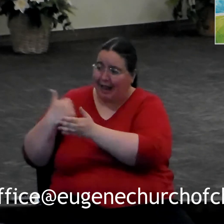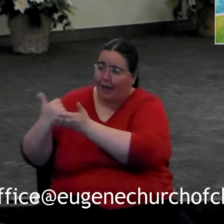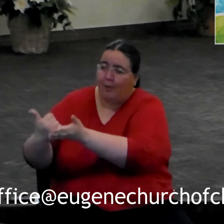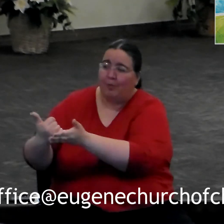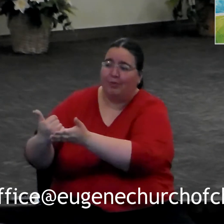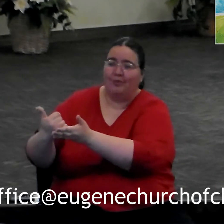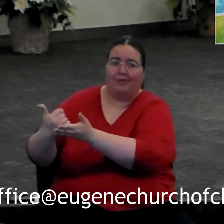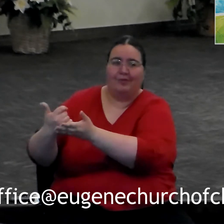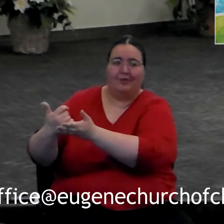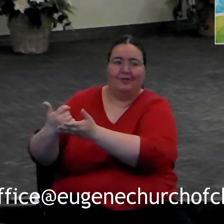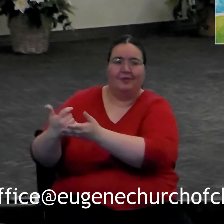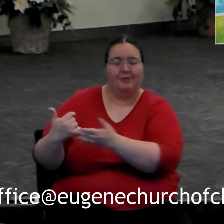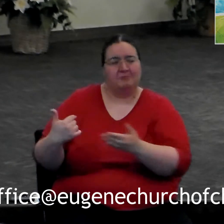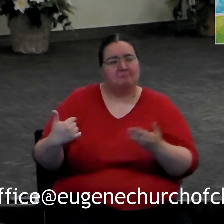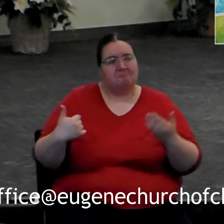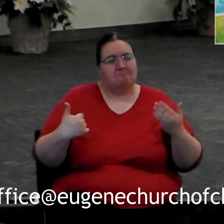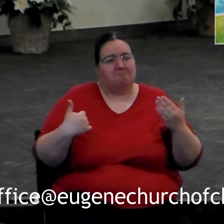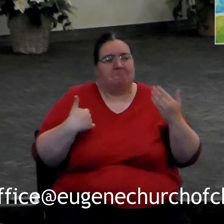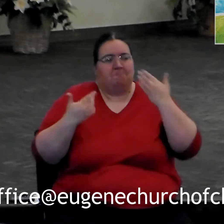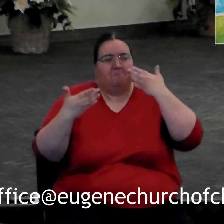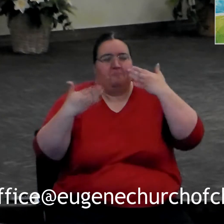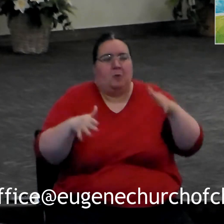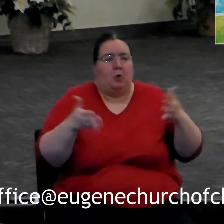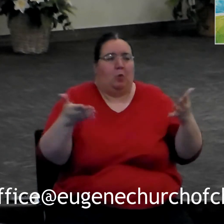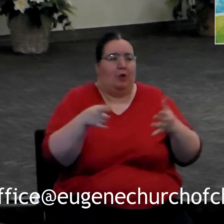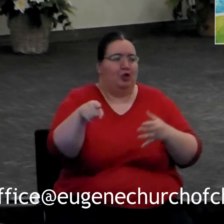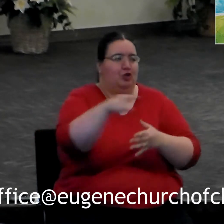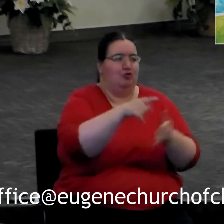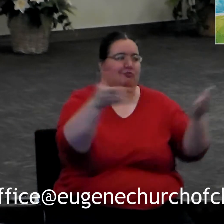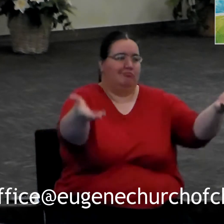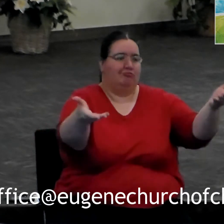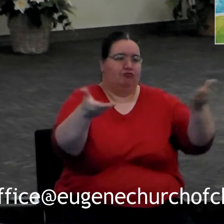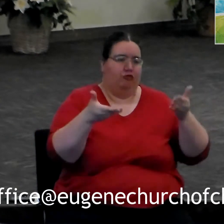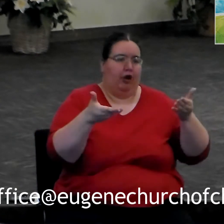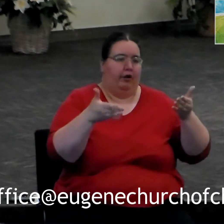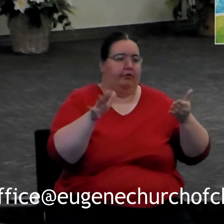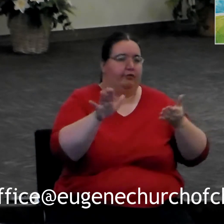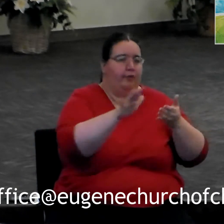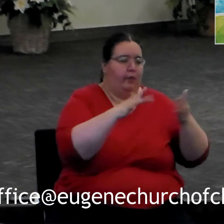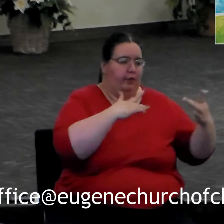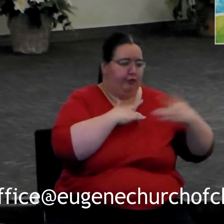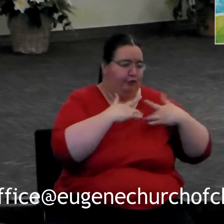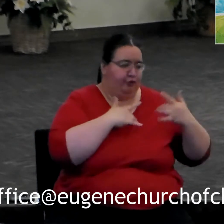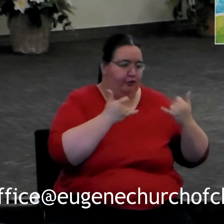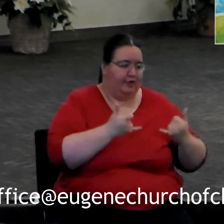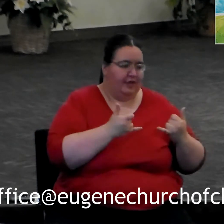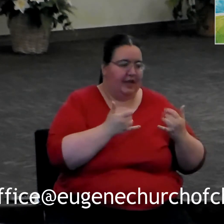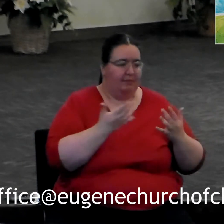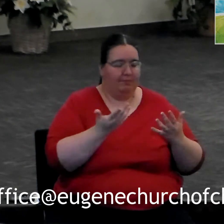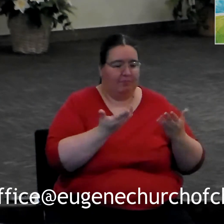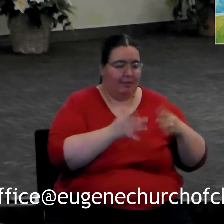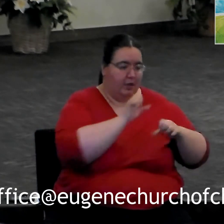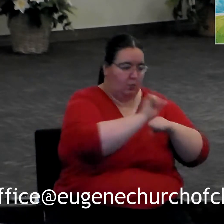house stuff, whether it's debt, I will tell you that although we have to keep up with those things and that's part of life,